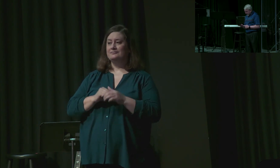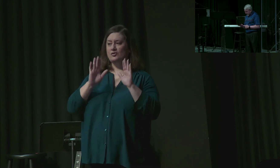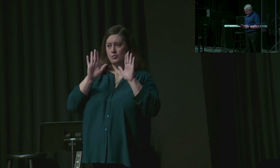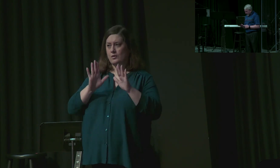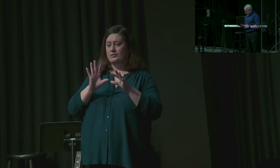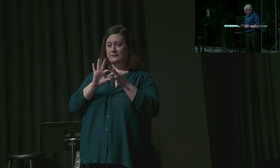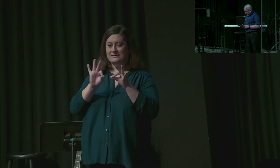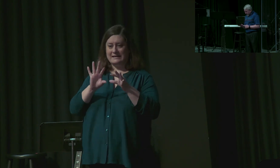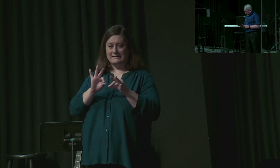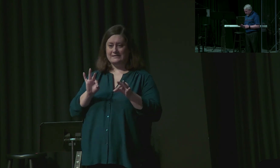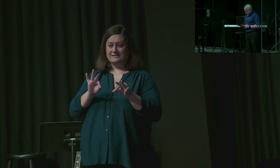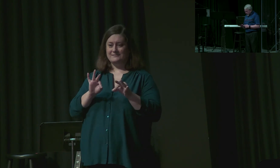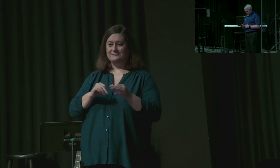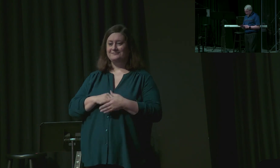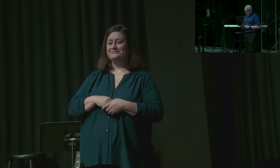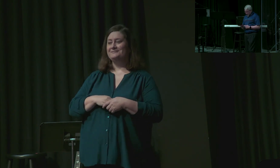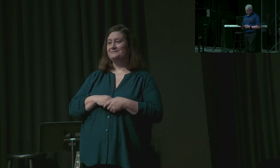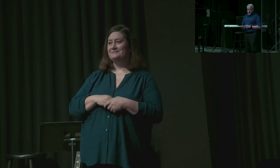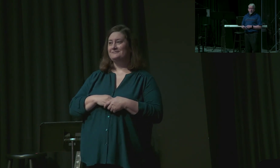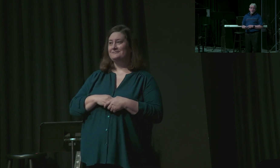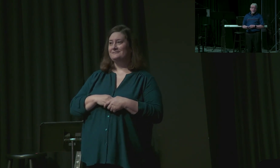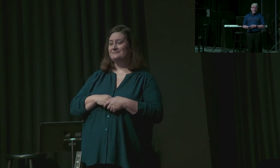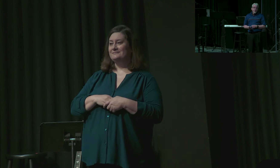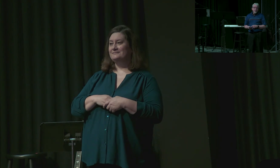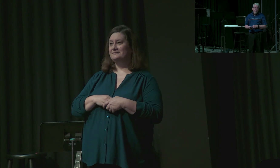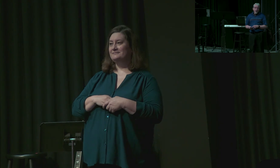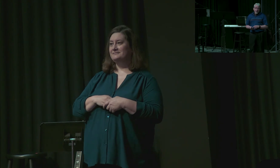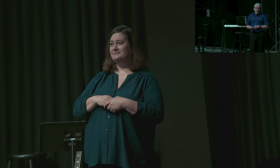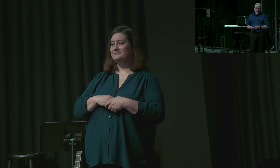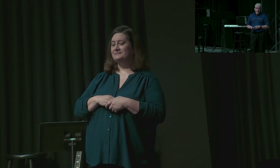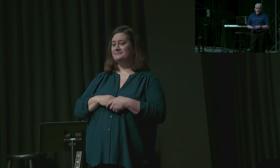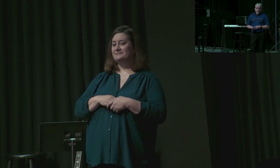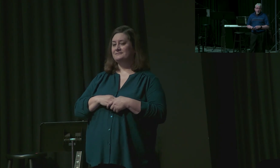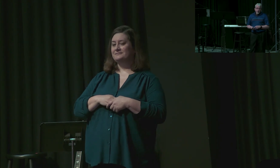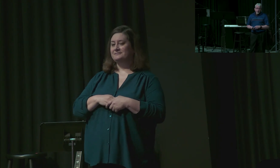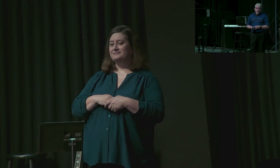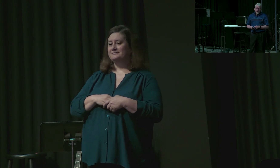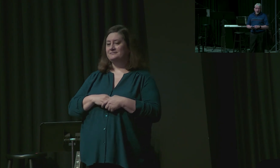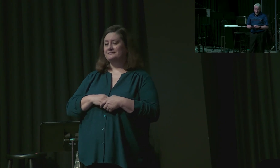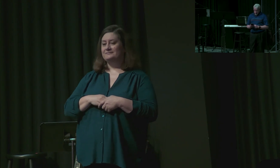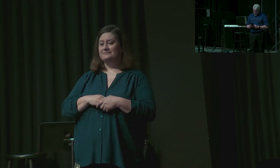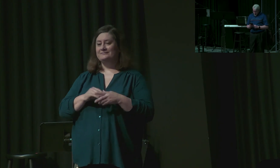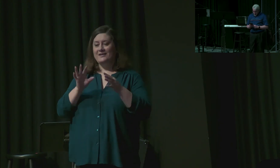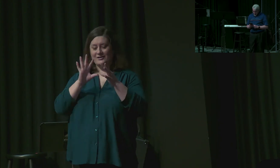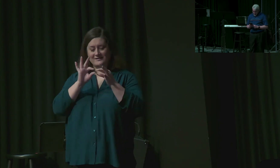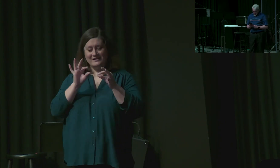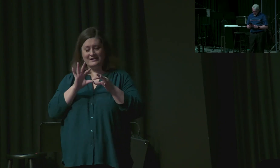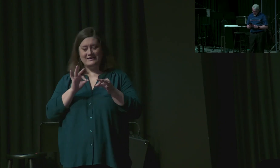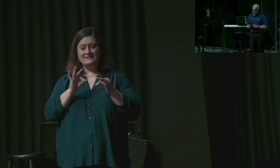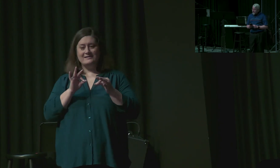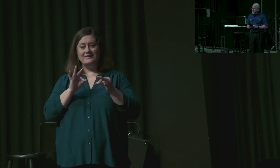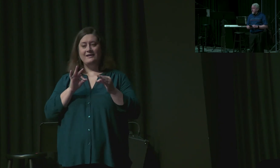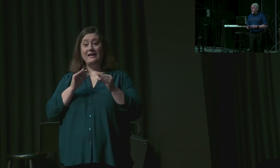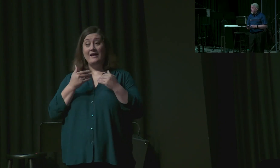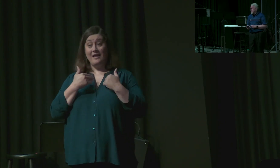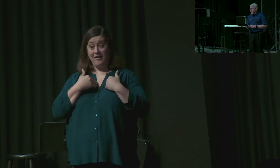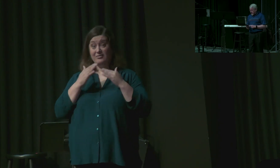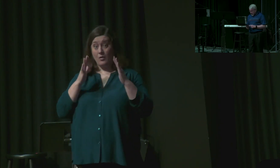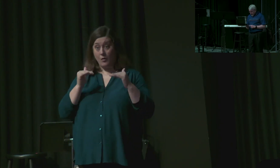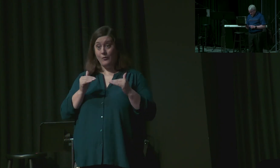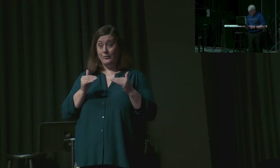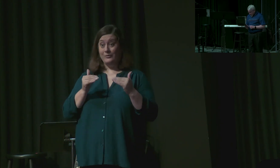is, for Jacob's sad heart moves now into hope. I never